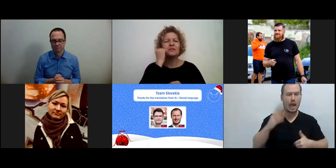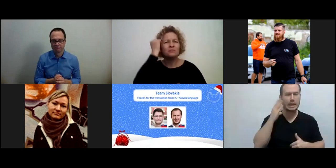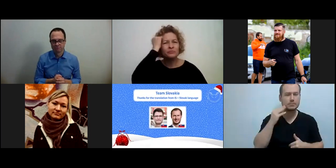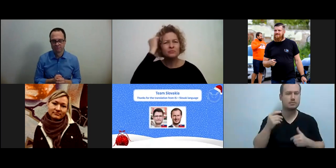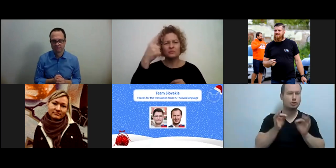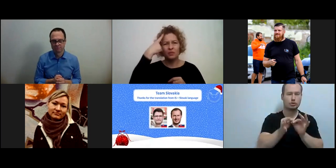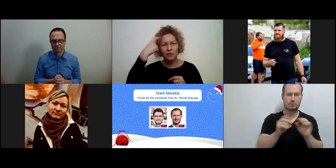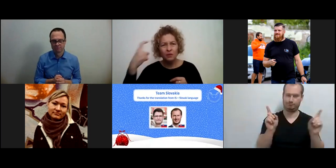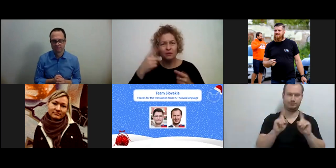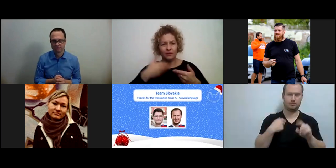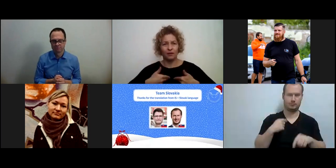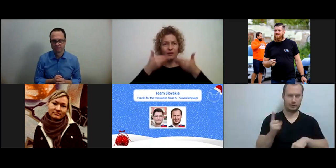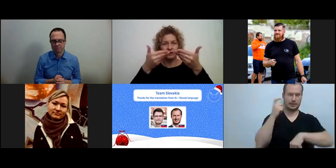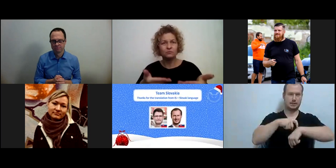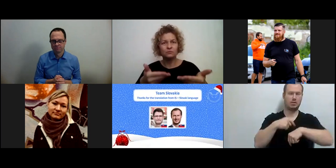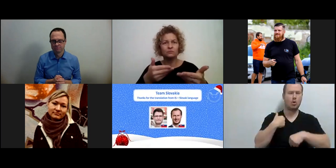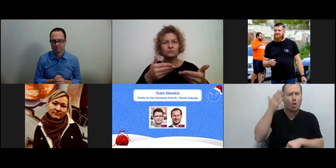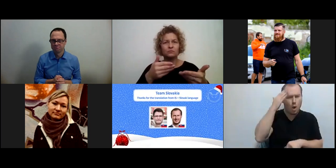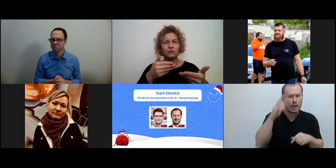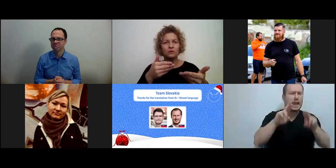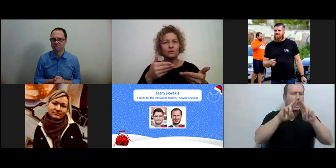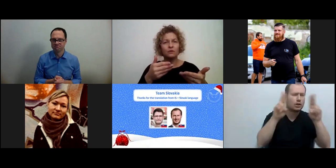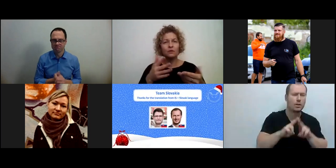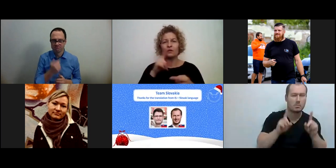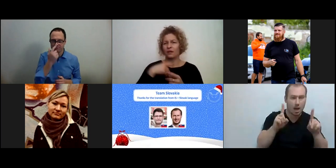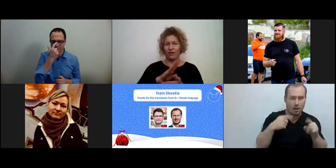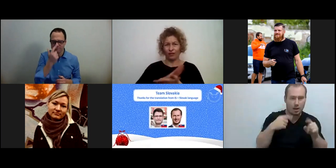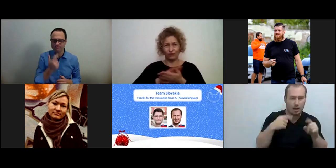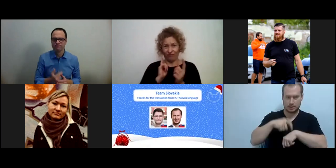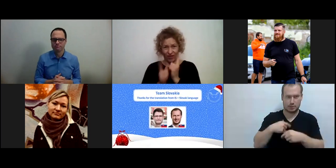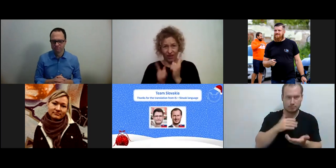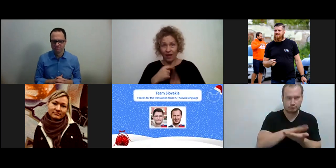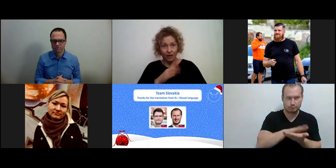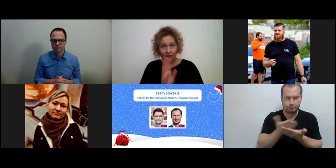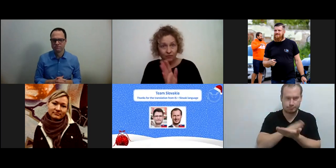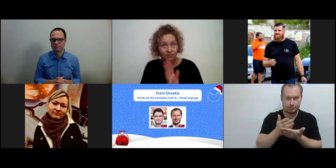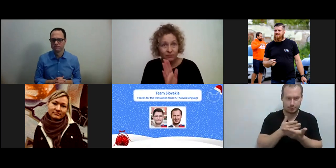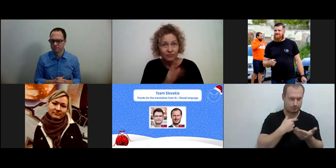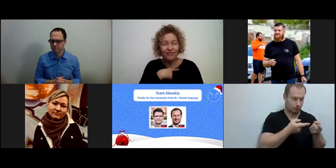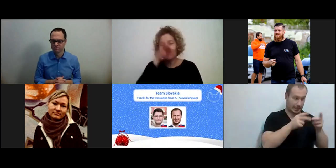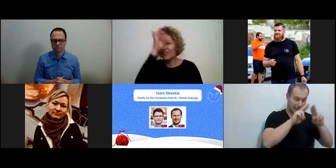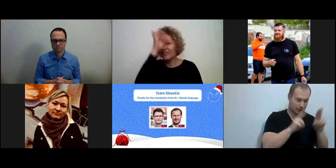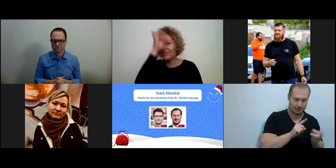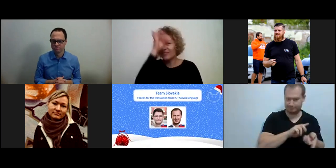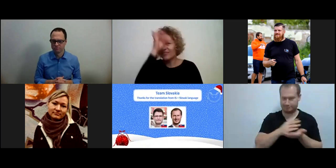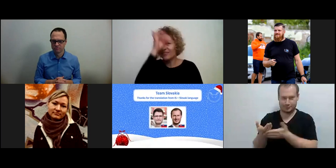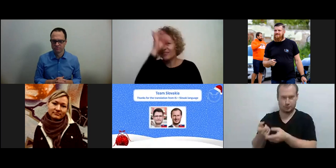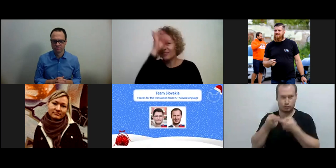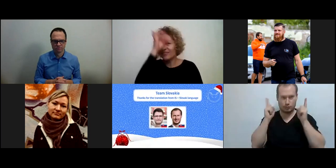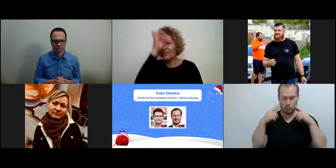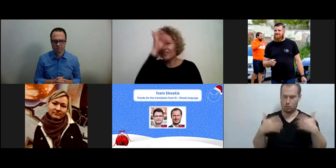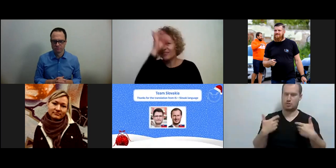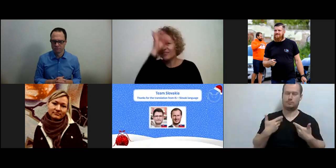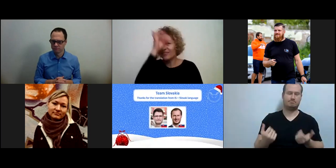Thank you so much for giving me this experience. This is the first time to be interpreting. I know